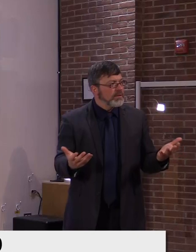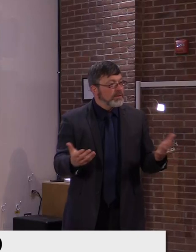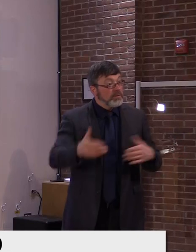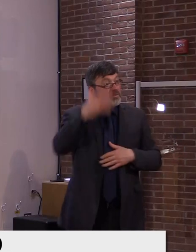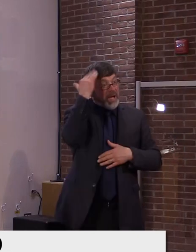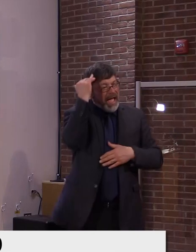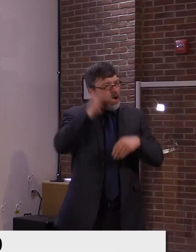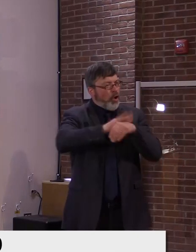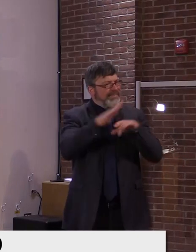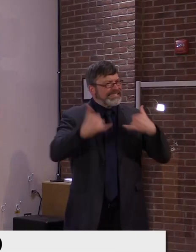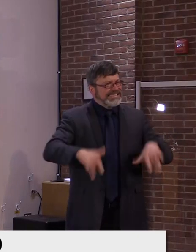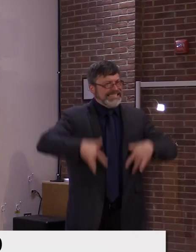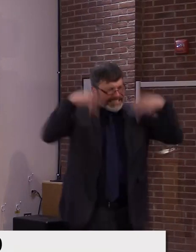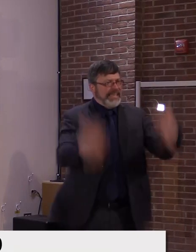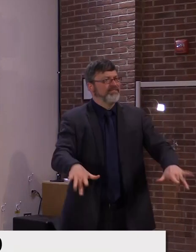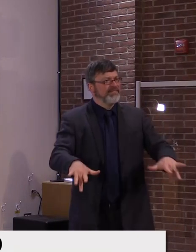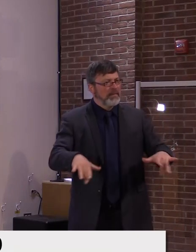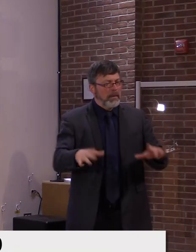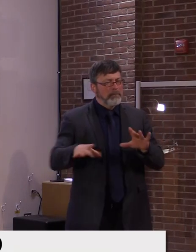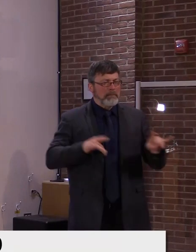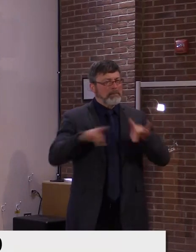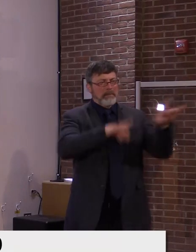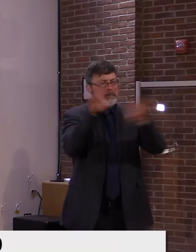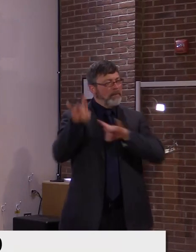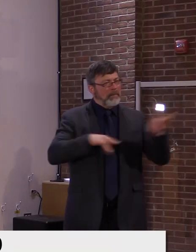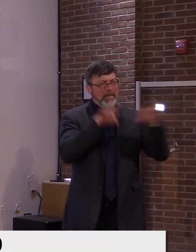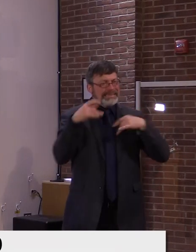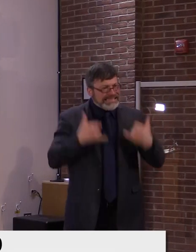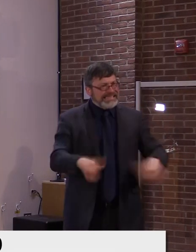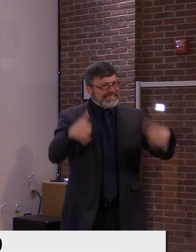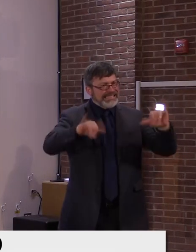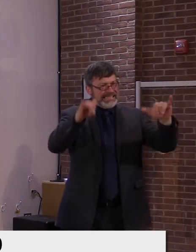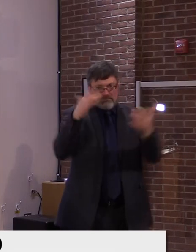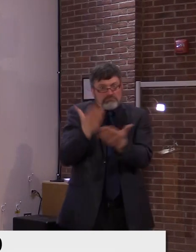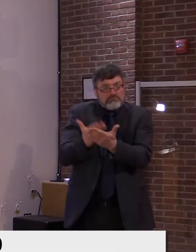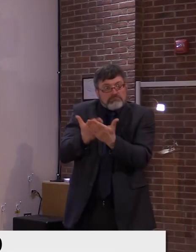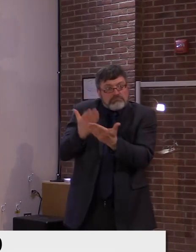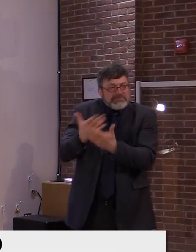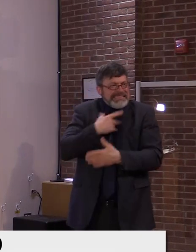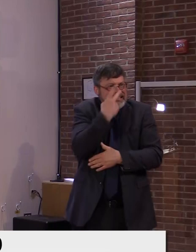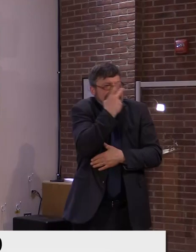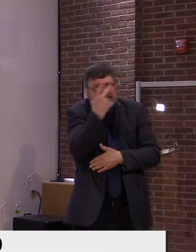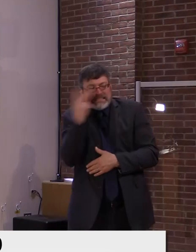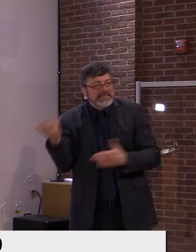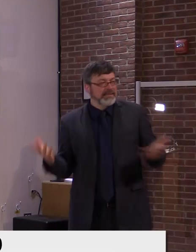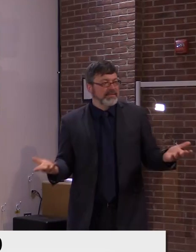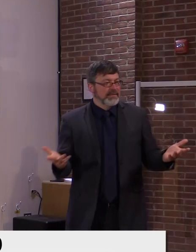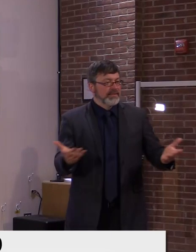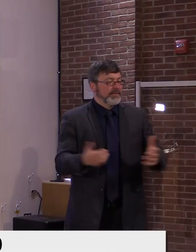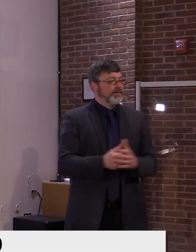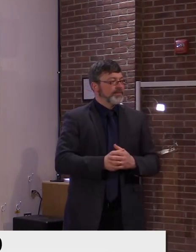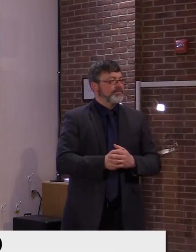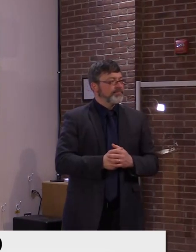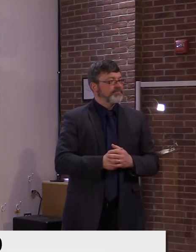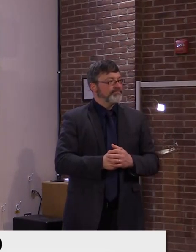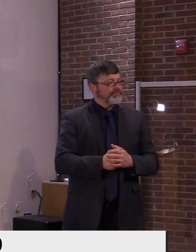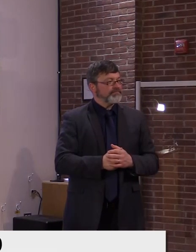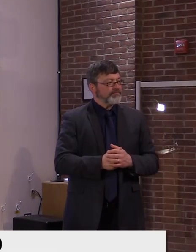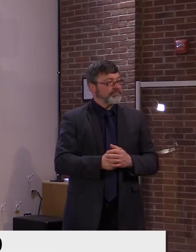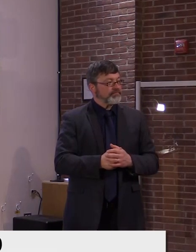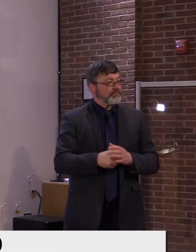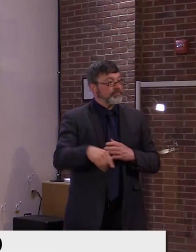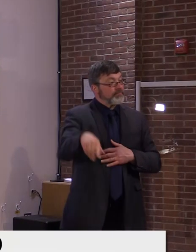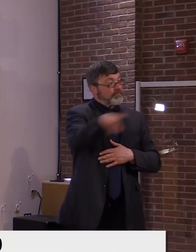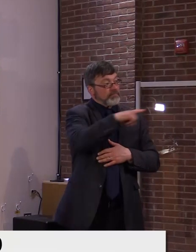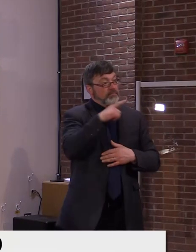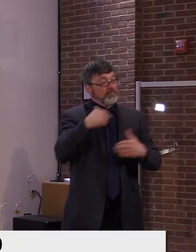their appointments, including these younger groups, we've had to carefully balance supply and demand for many months, and I want to thank